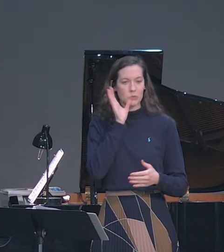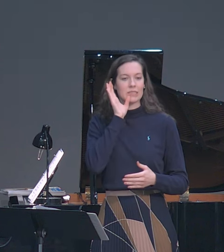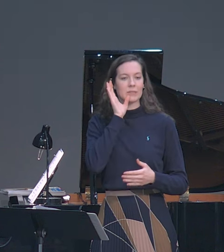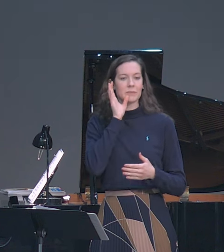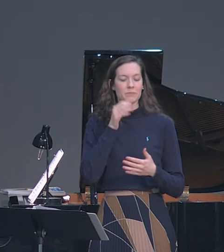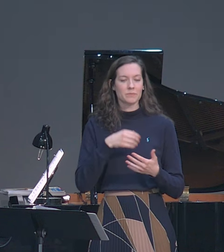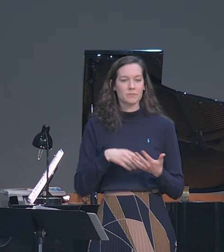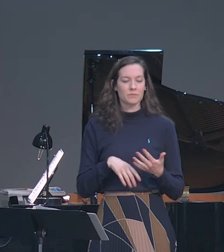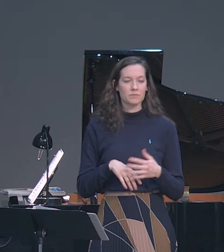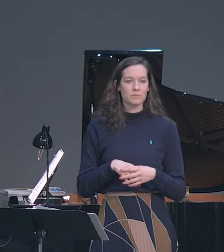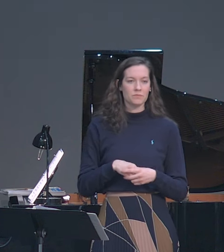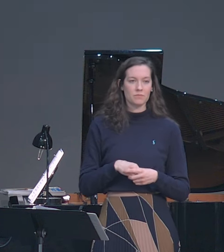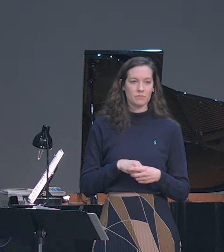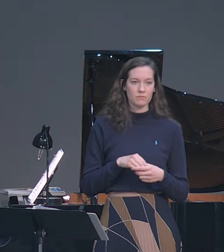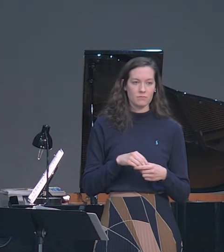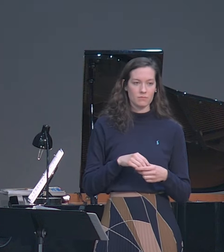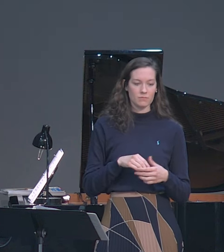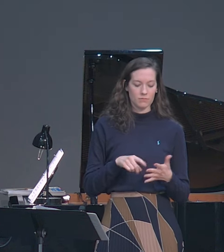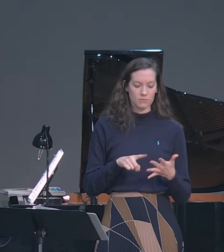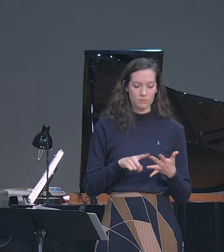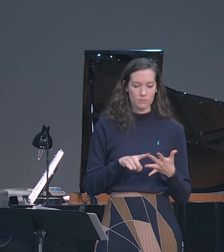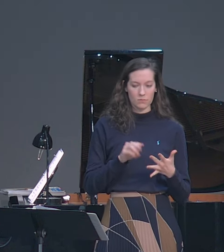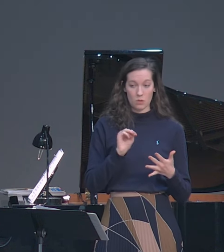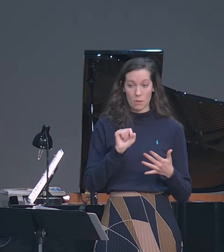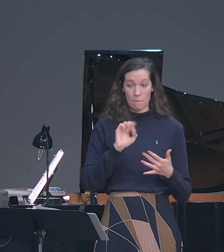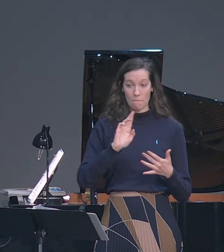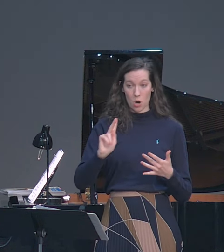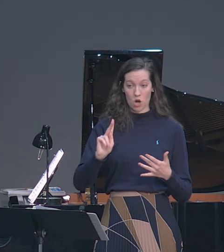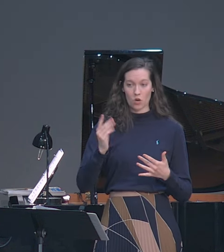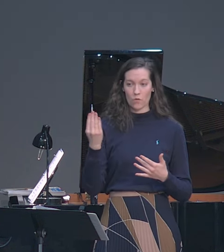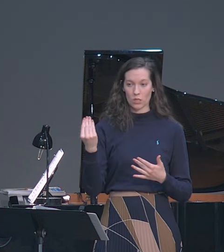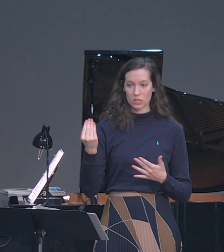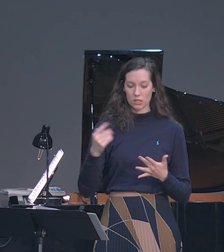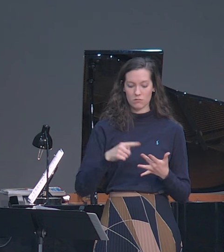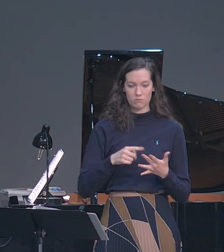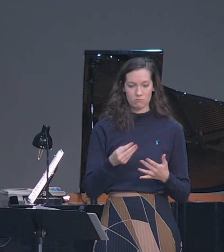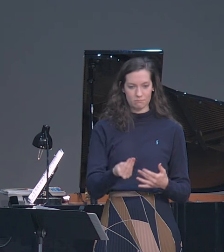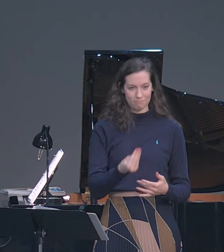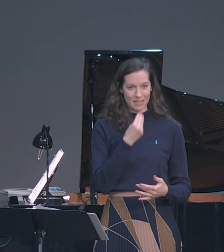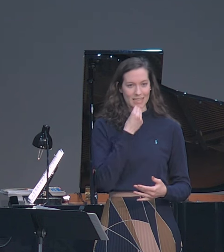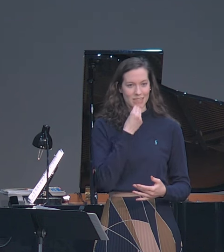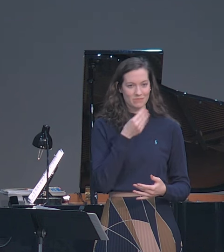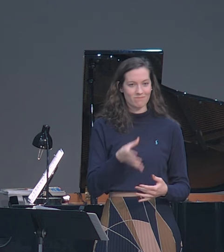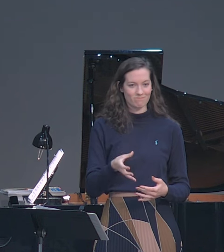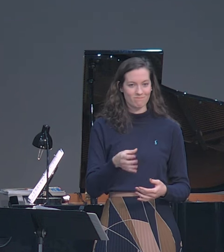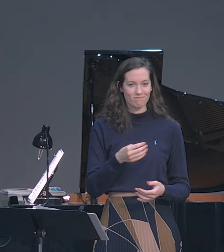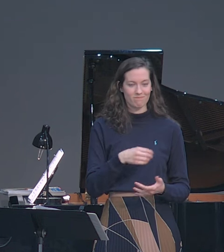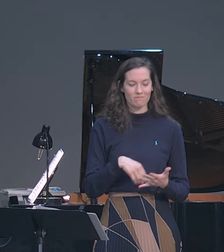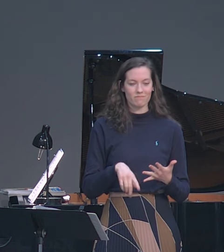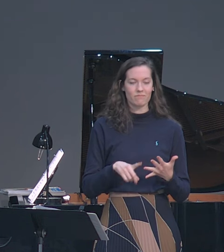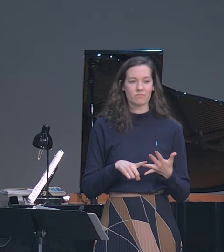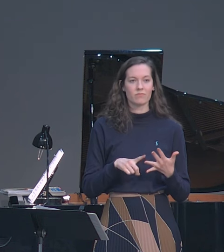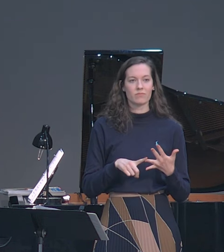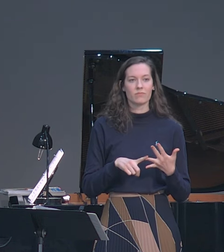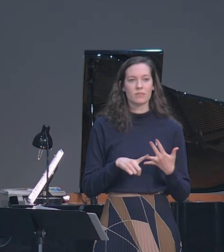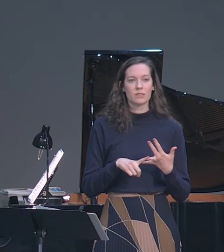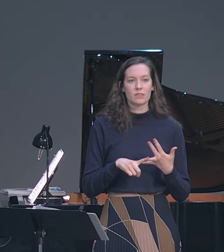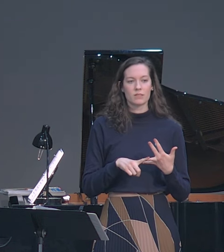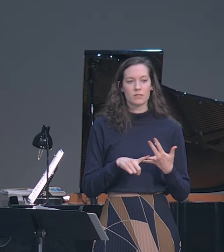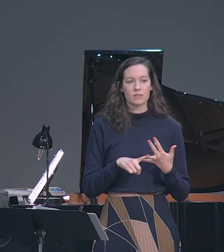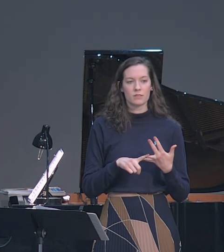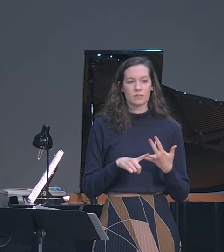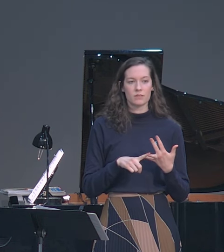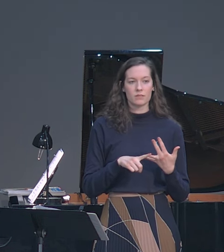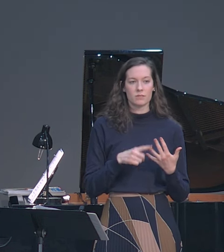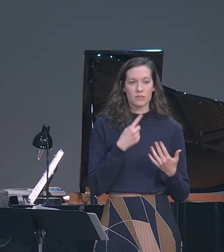drink, something that you do. In Mark 14, he said, take. In Luke 22, Jesus said,